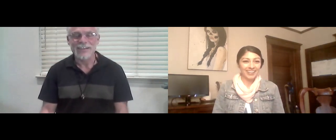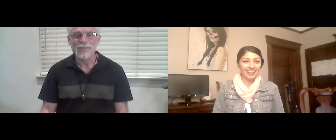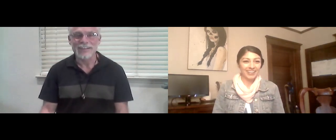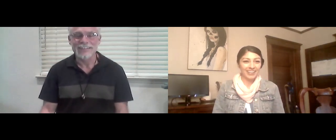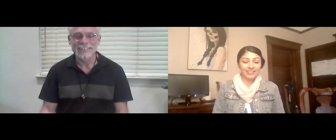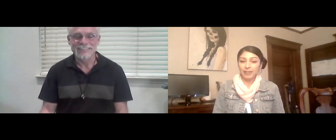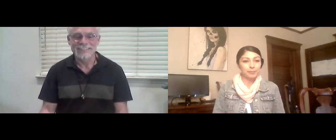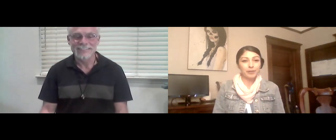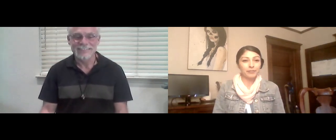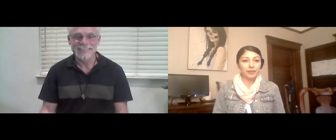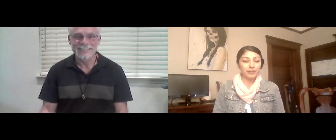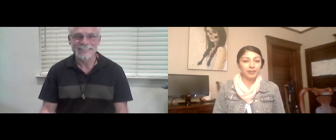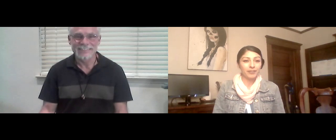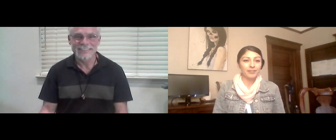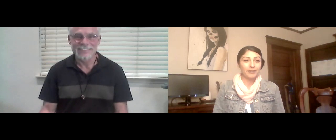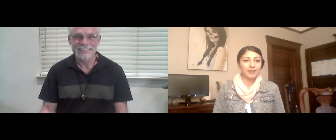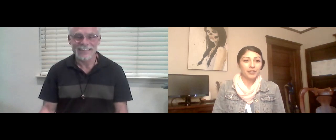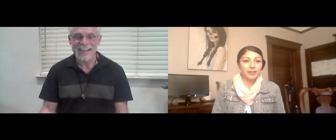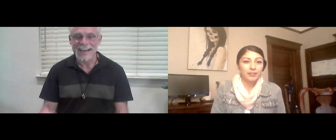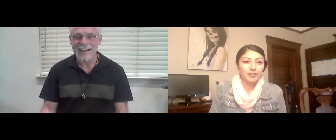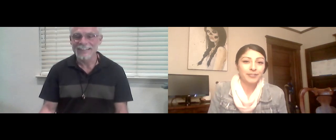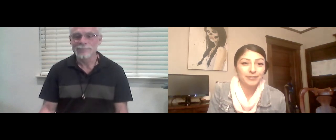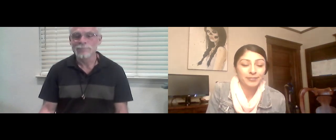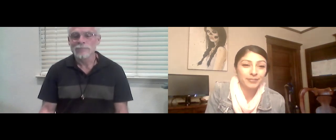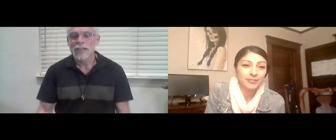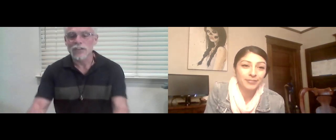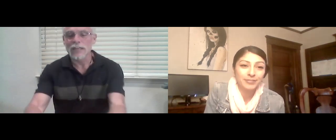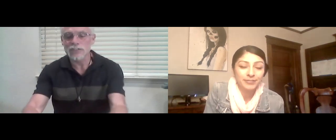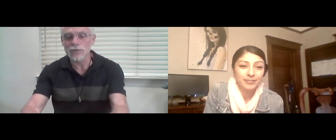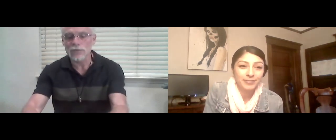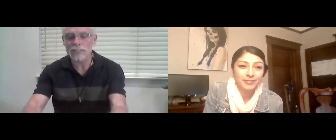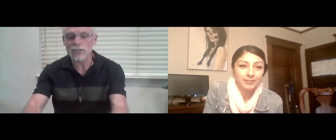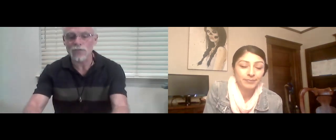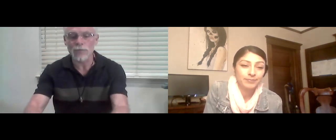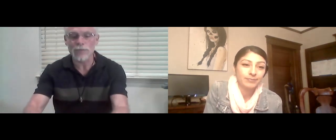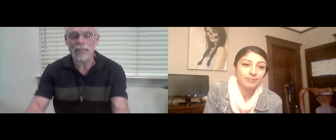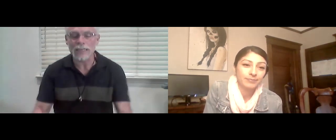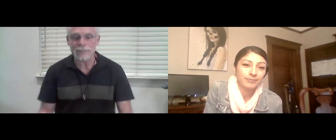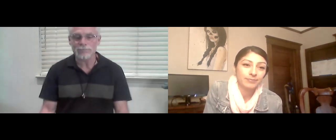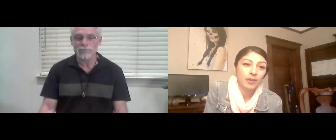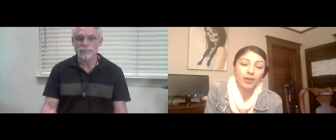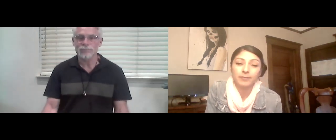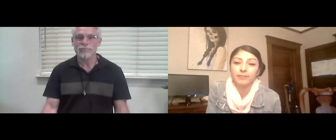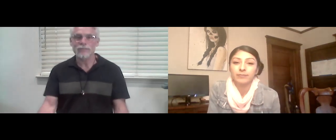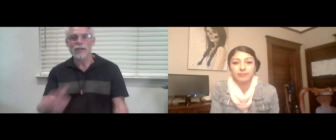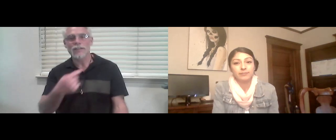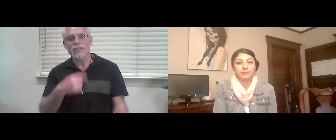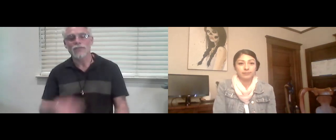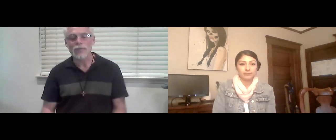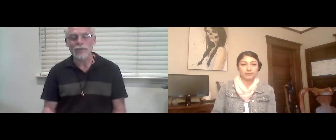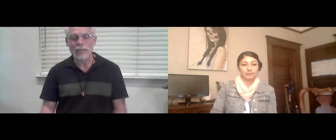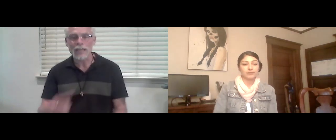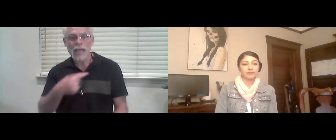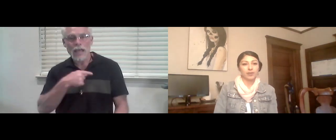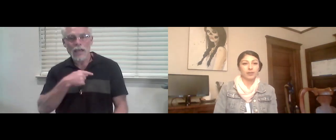How's that work? That's beautiful. Yeah. So let's do from the beginning. Okay.